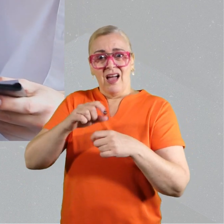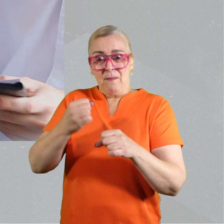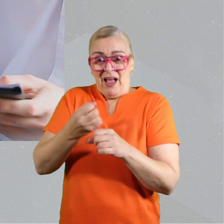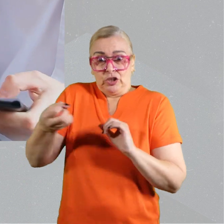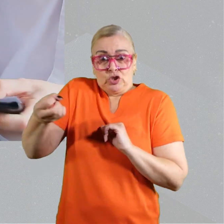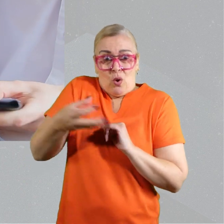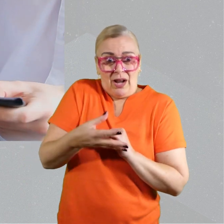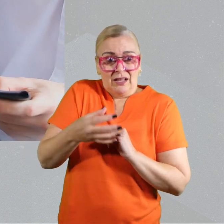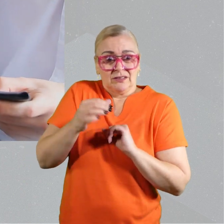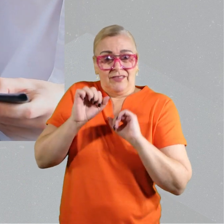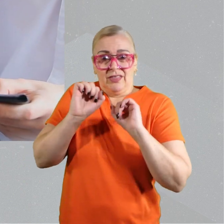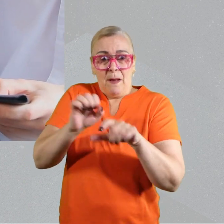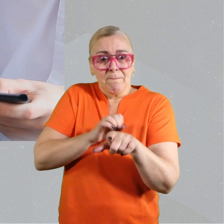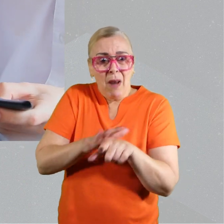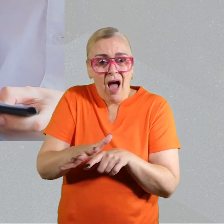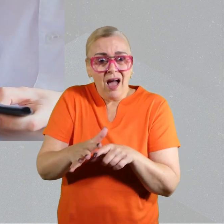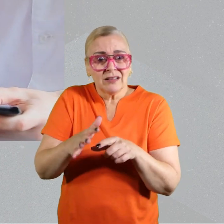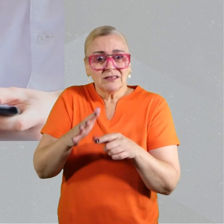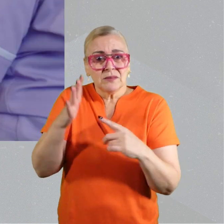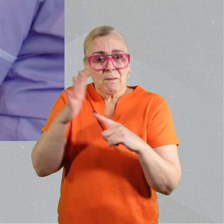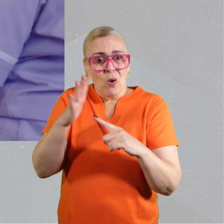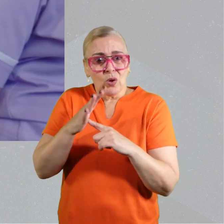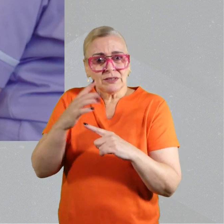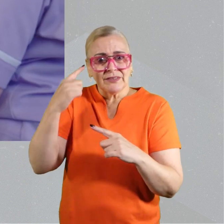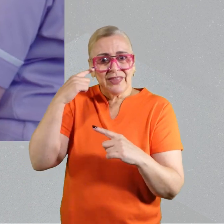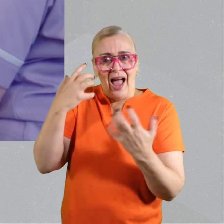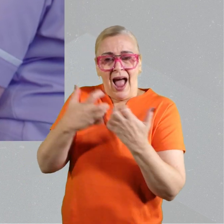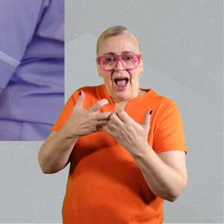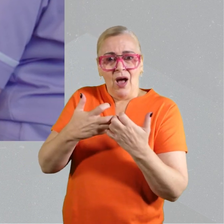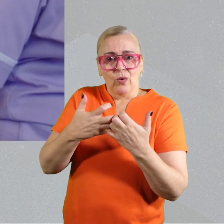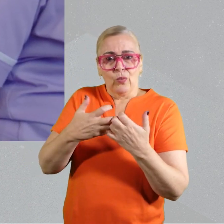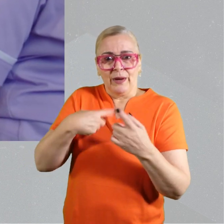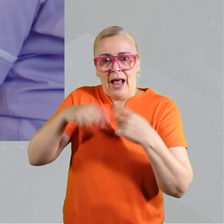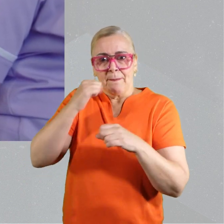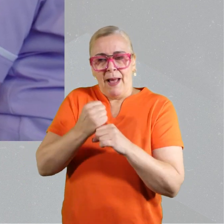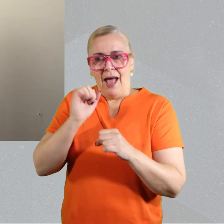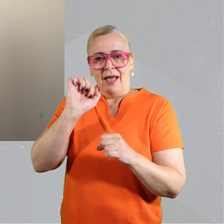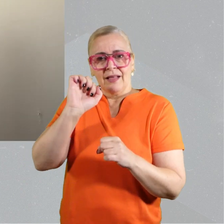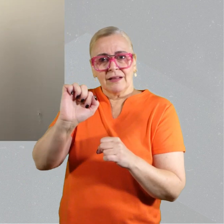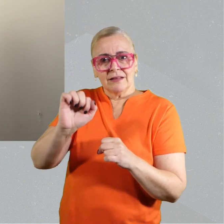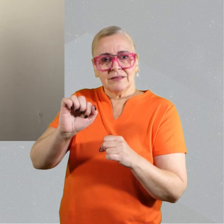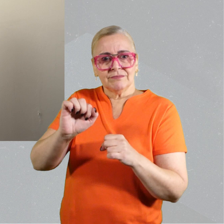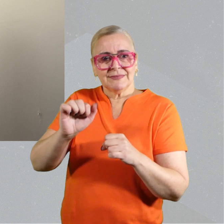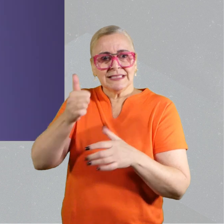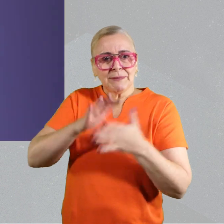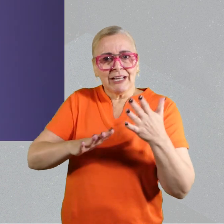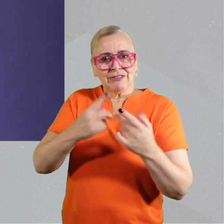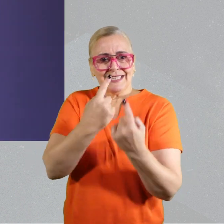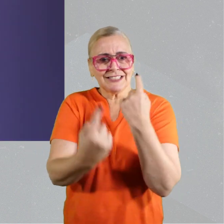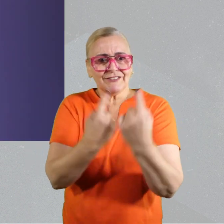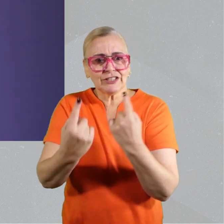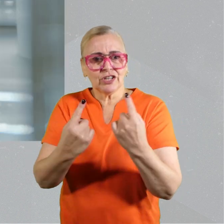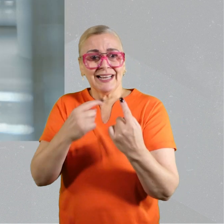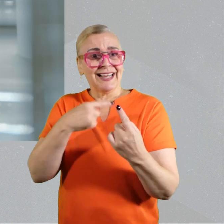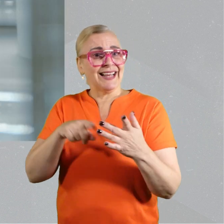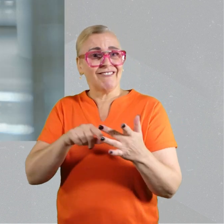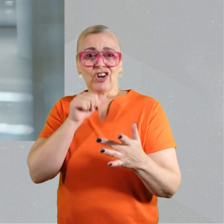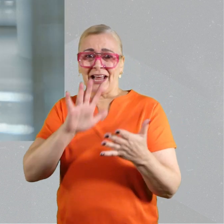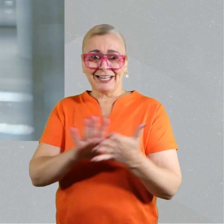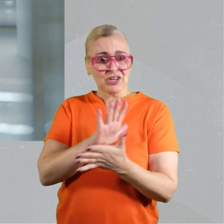time above all else. They're making a donation of their data. In our case, they're making a donation of their blood. It is